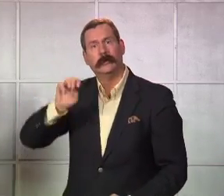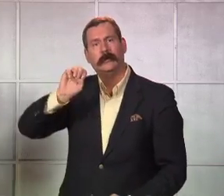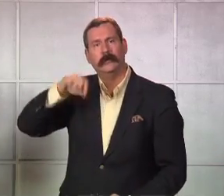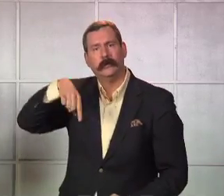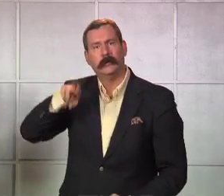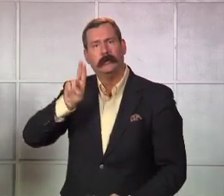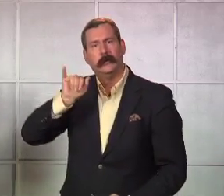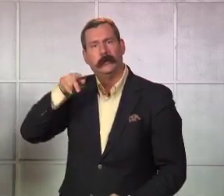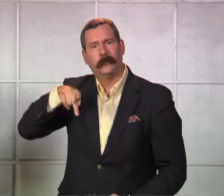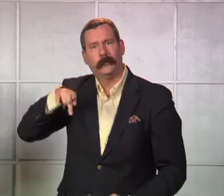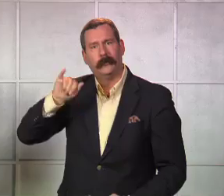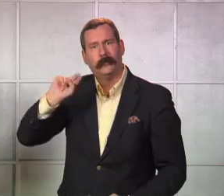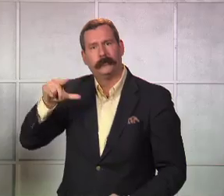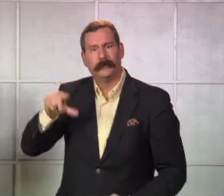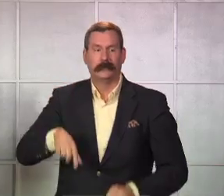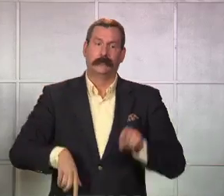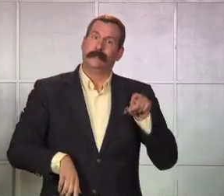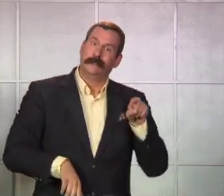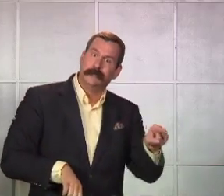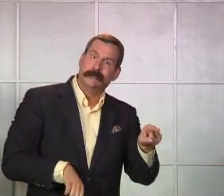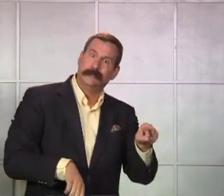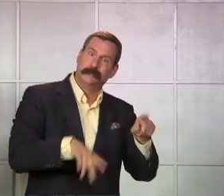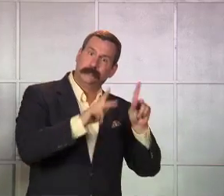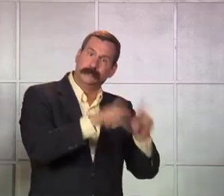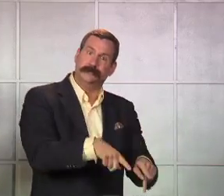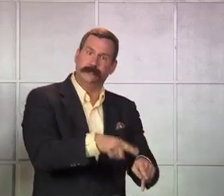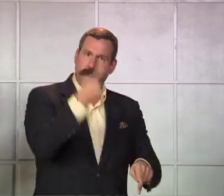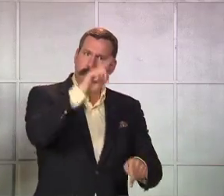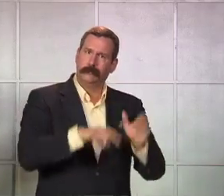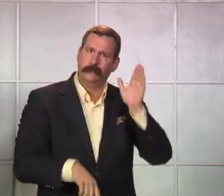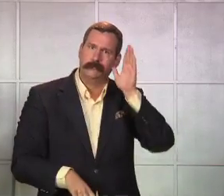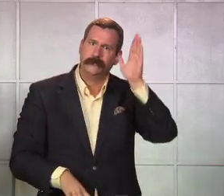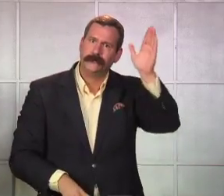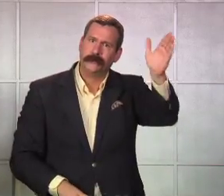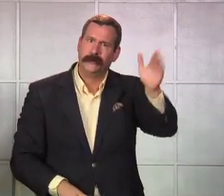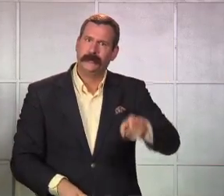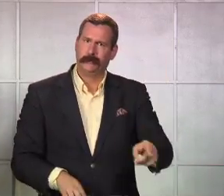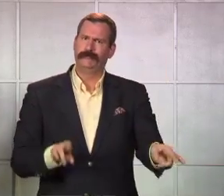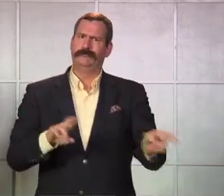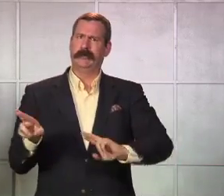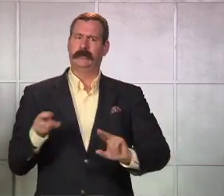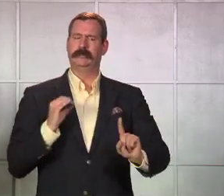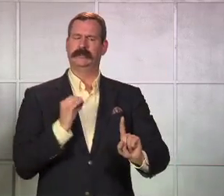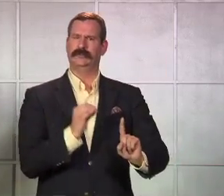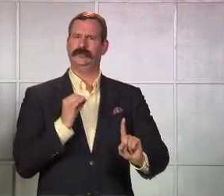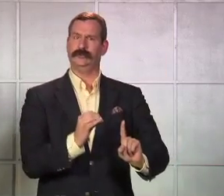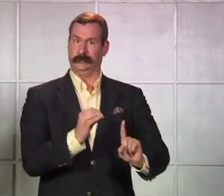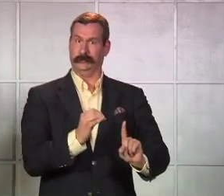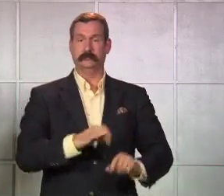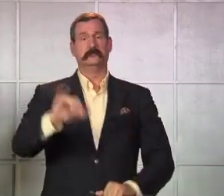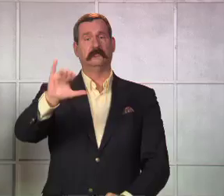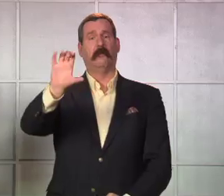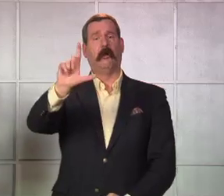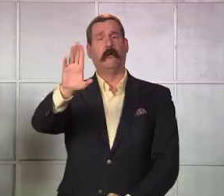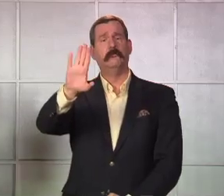teach others. This is equipping others and preparing them for the future. Once a person is equipped, he or she can then teach someone